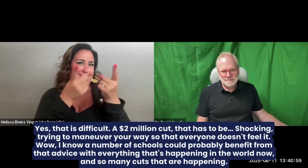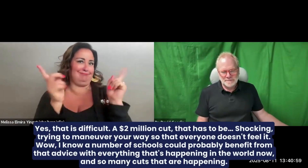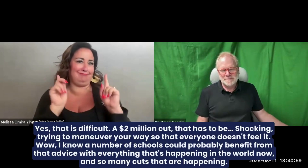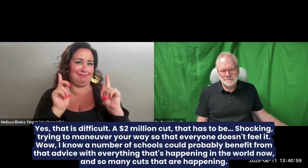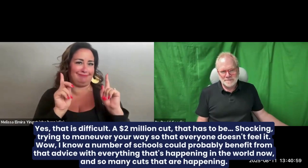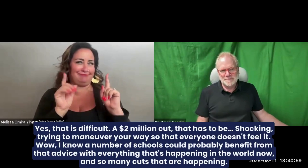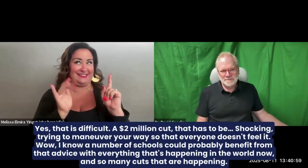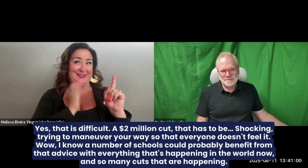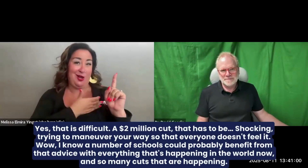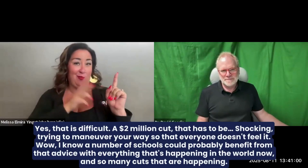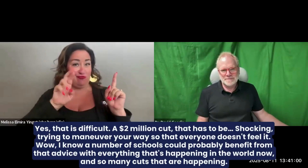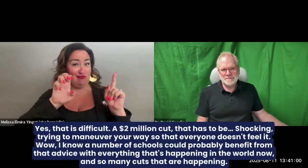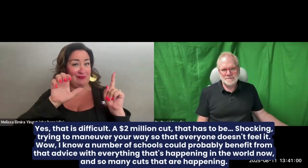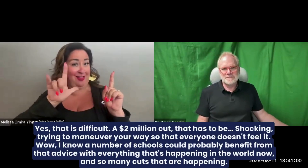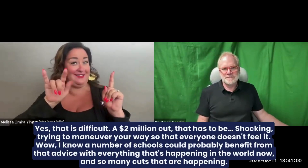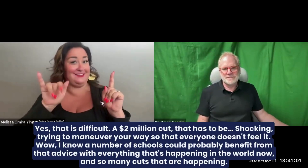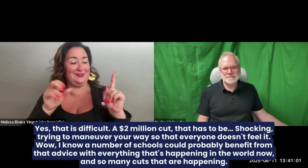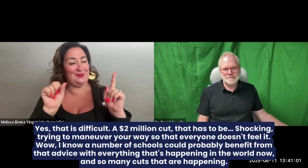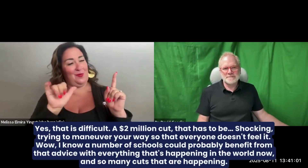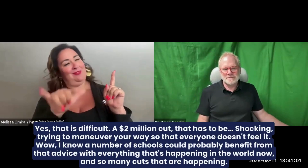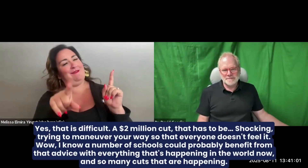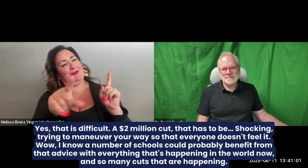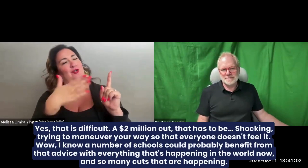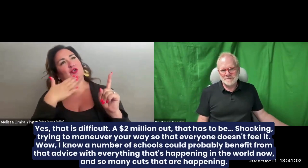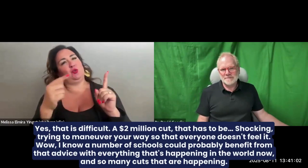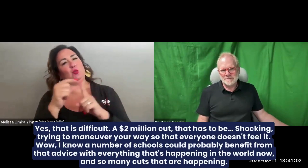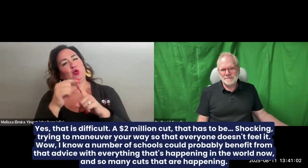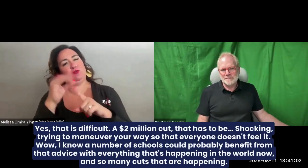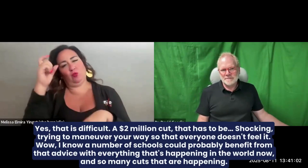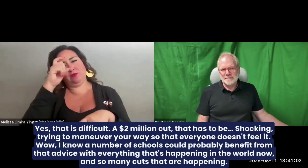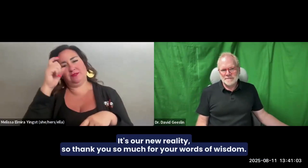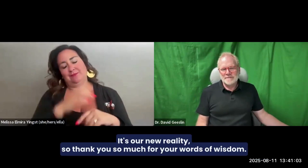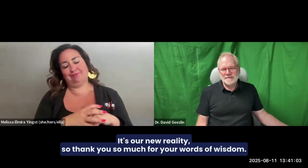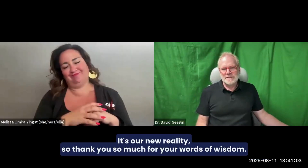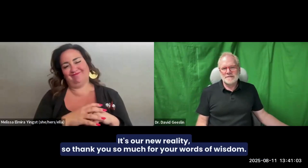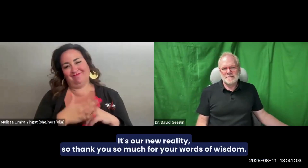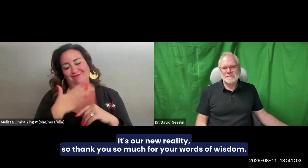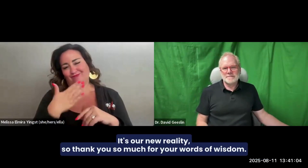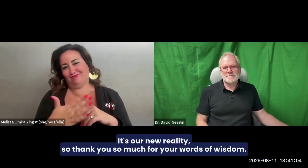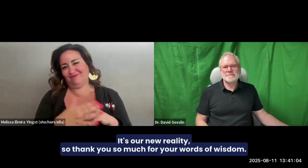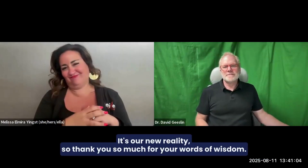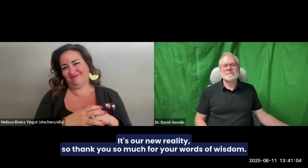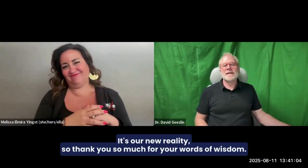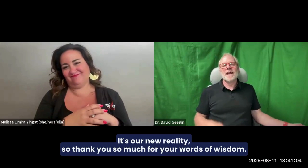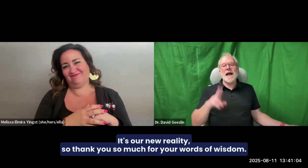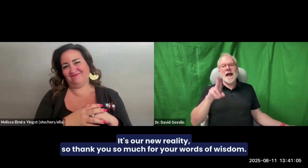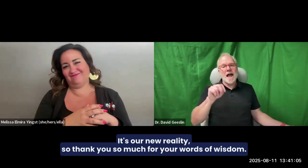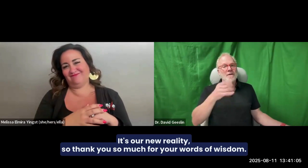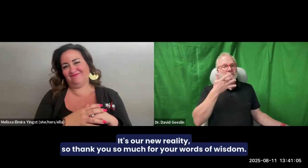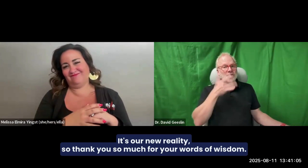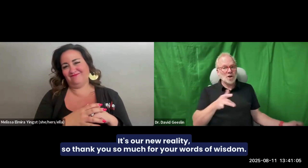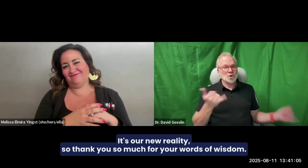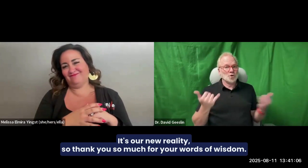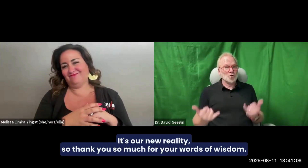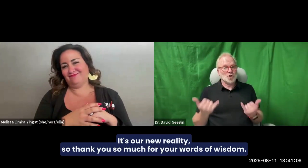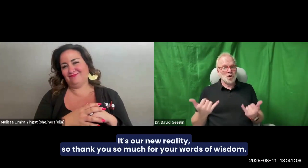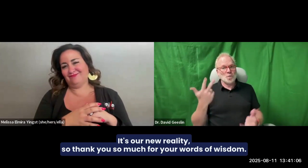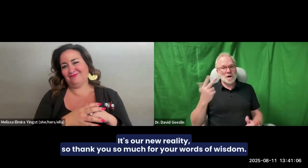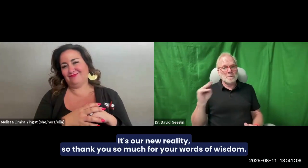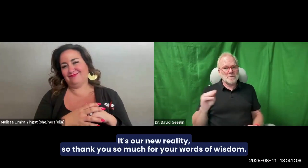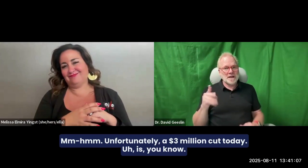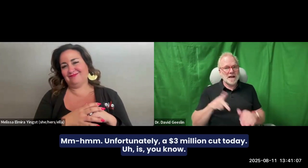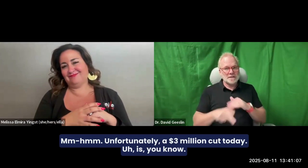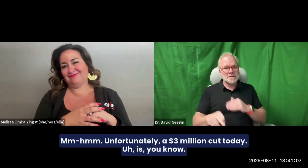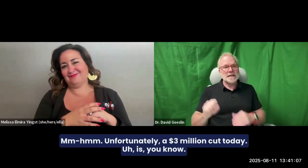advice with everything that's happening in the world now and so many cuts that are happening. It's our new reality. So thank you so much for your words of